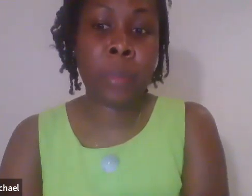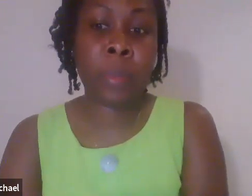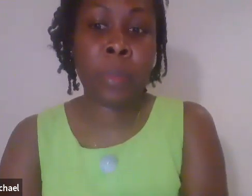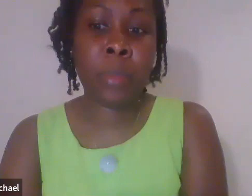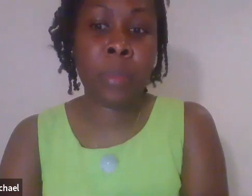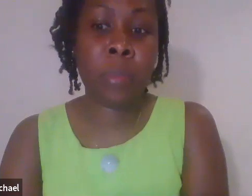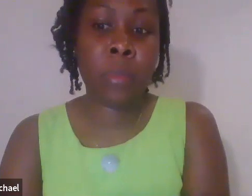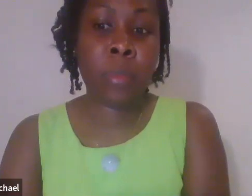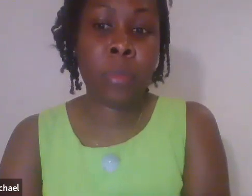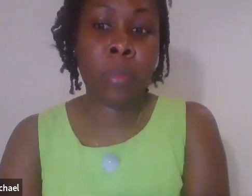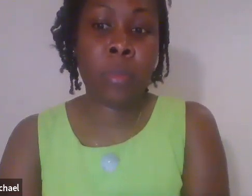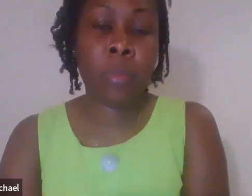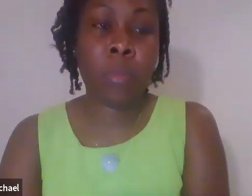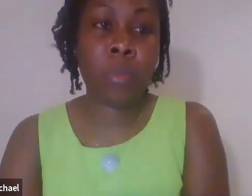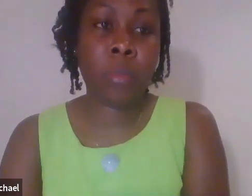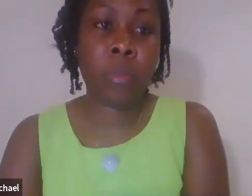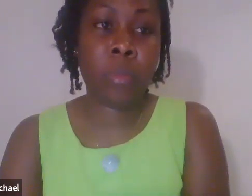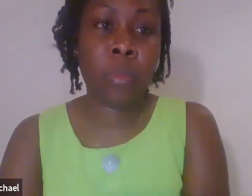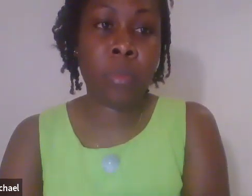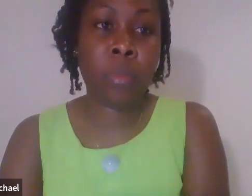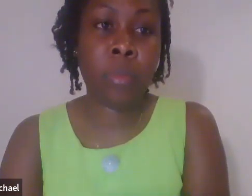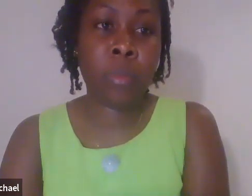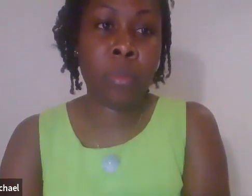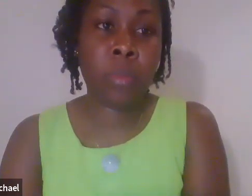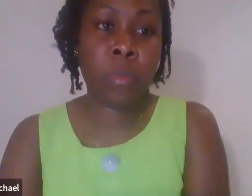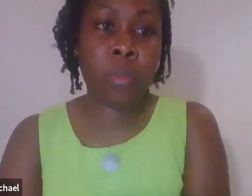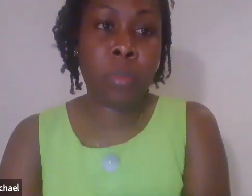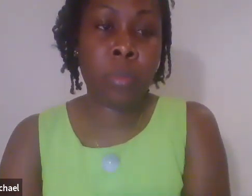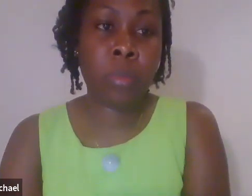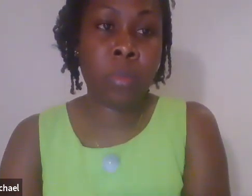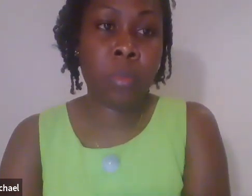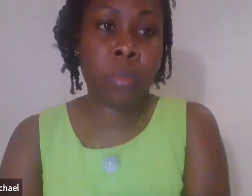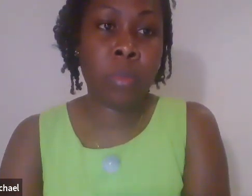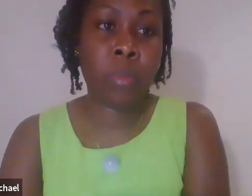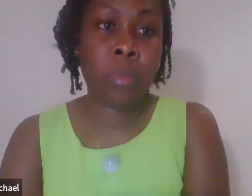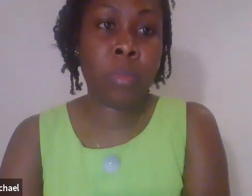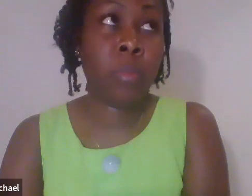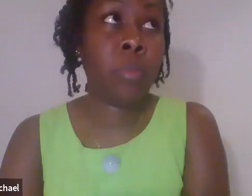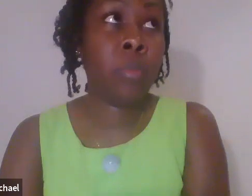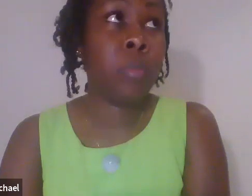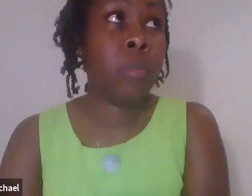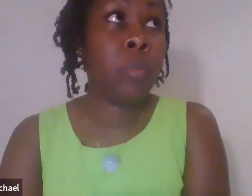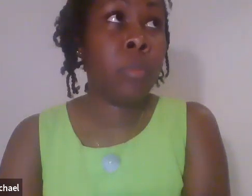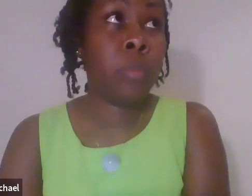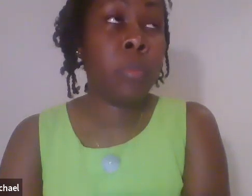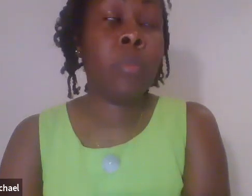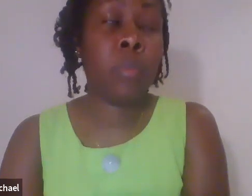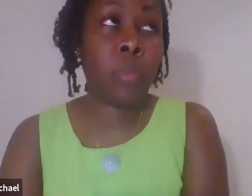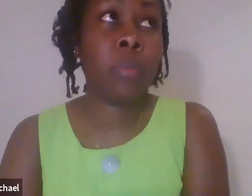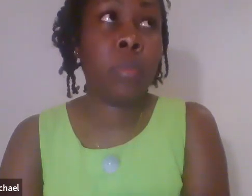and are struggling to get on top. Well, thank you. Thank you, Patricia. I have a message from